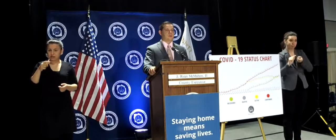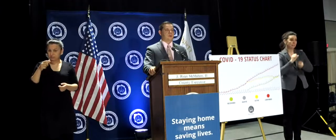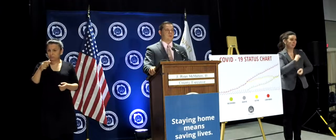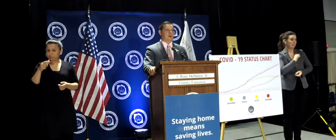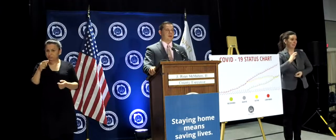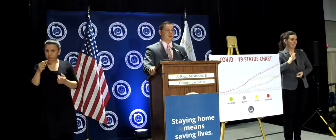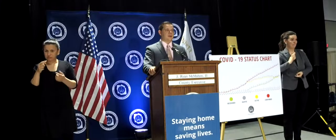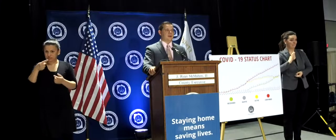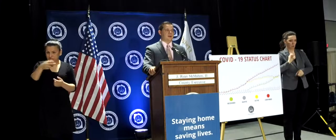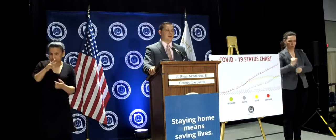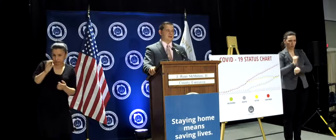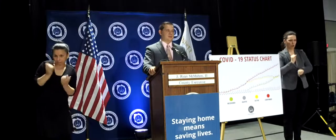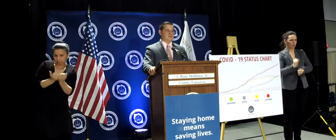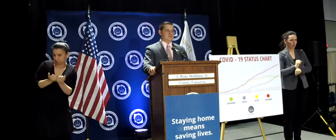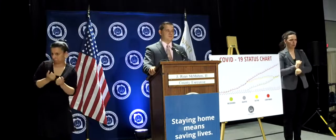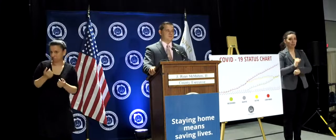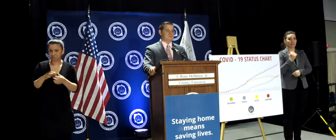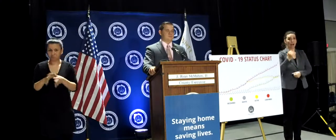capacity still. But